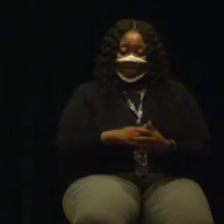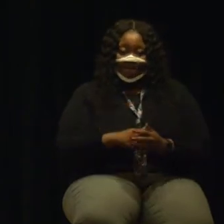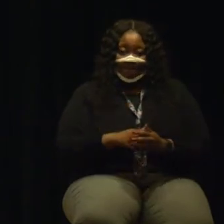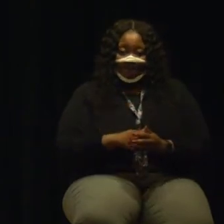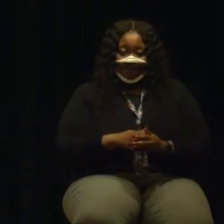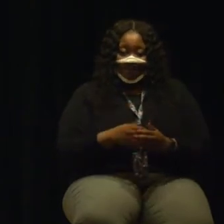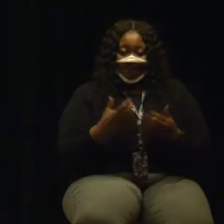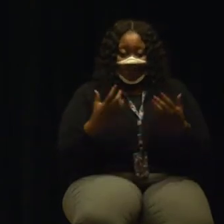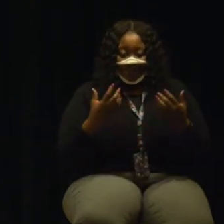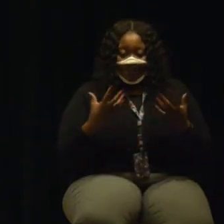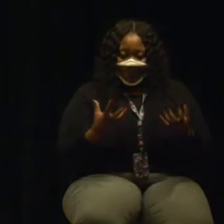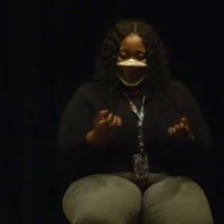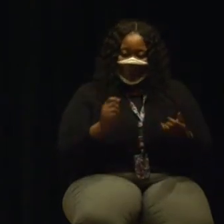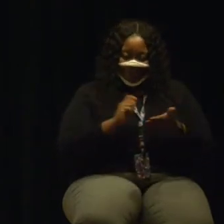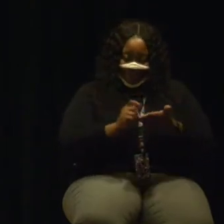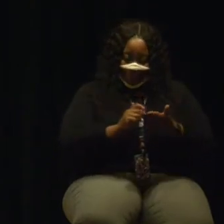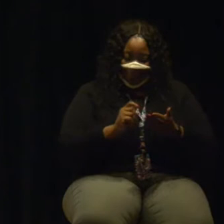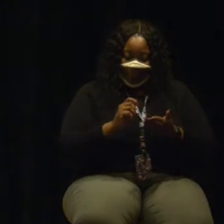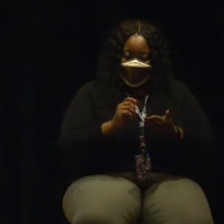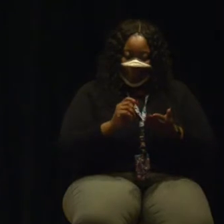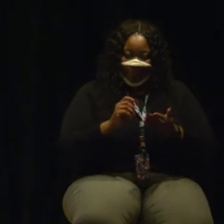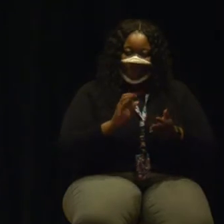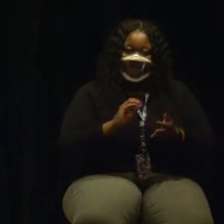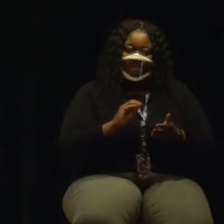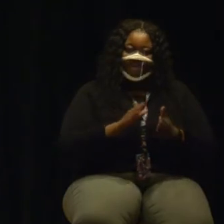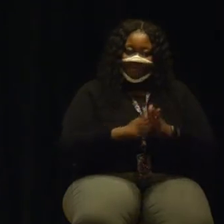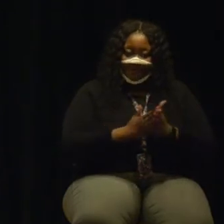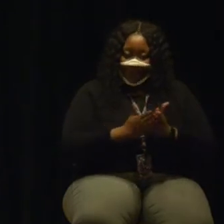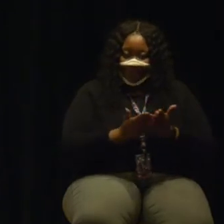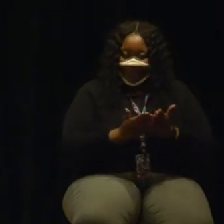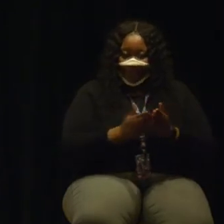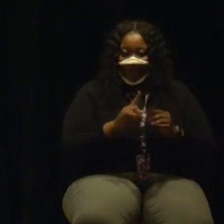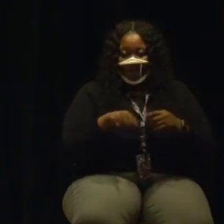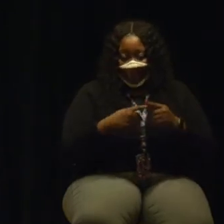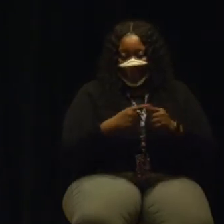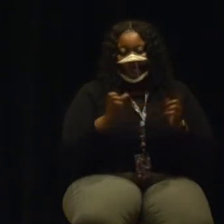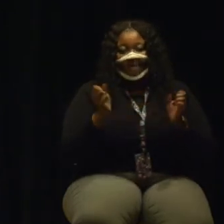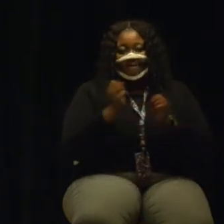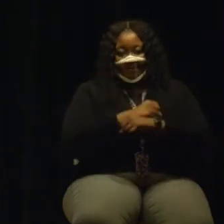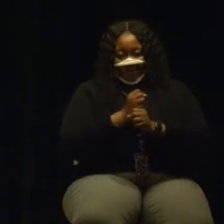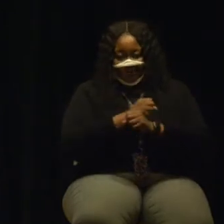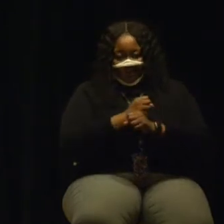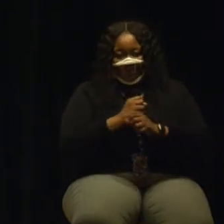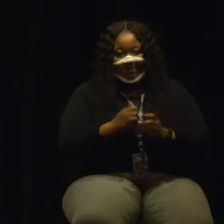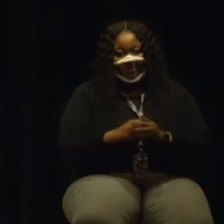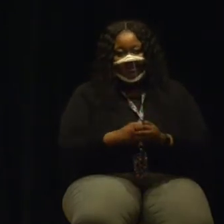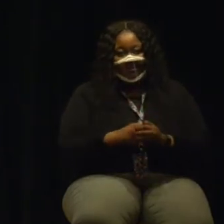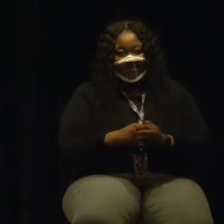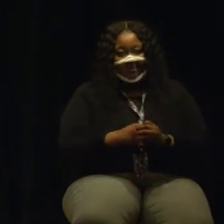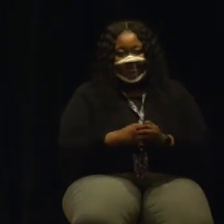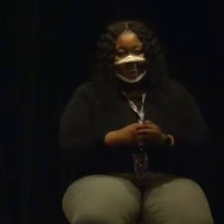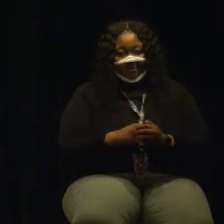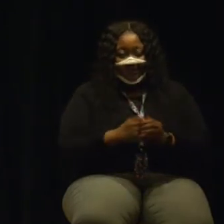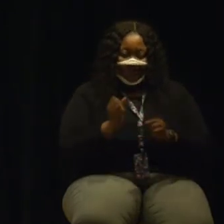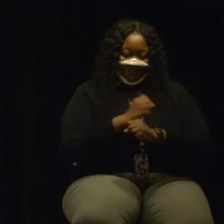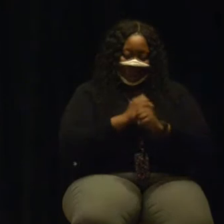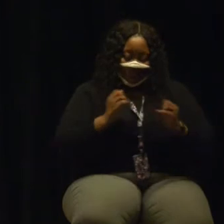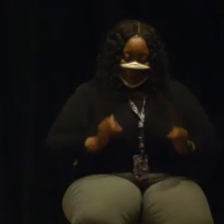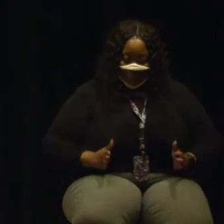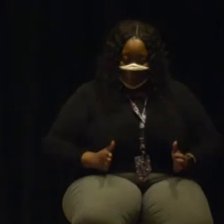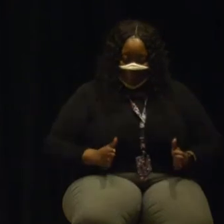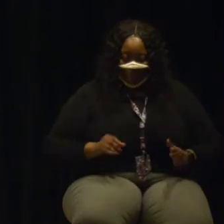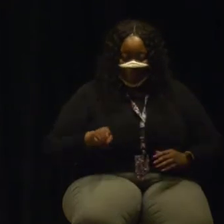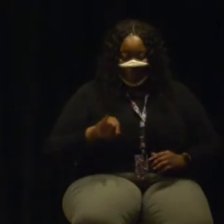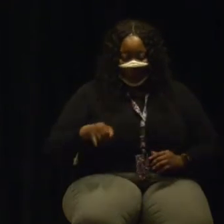boxer, not about boxing. And it seemed like the best way to do that was to let Jack Johnson be the driver for the story. So we came up